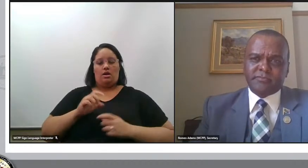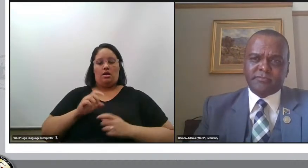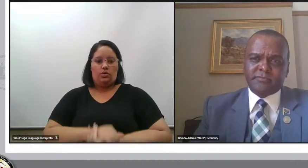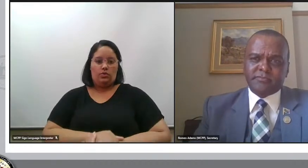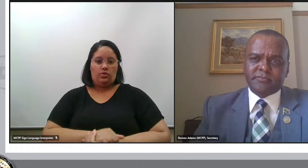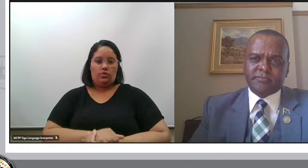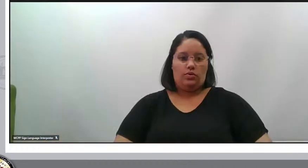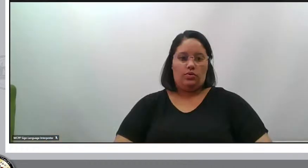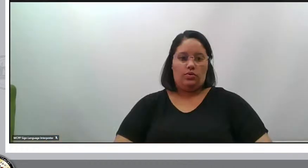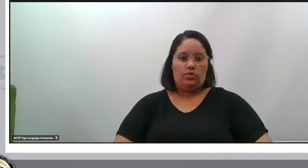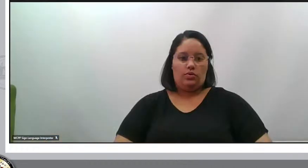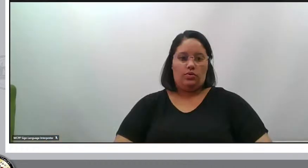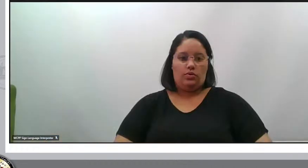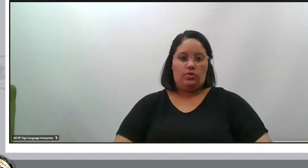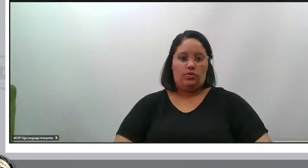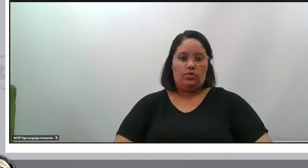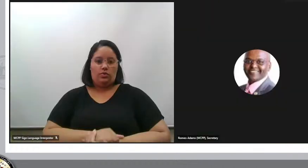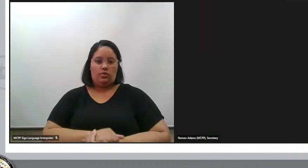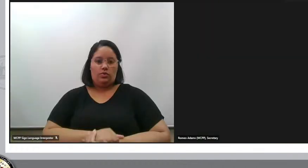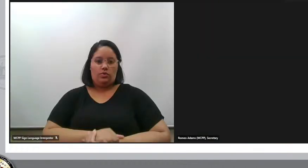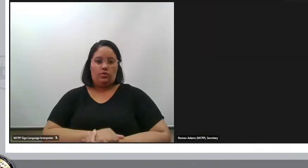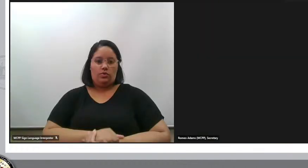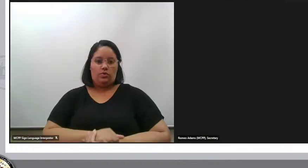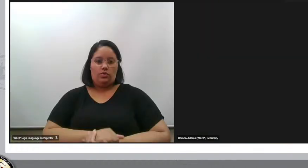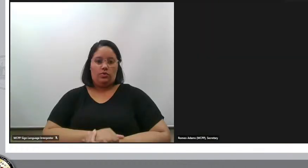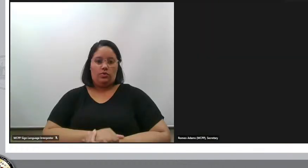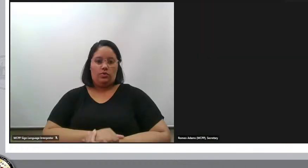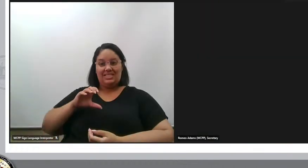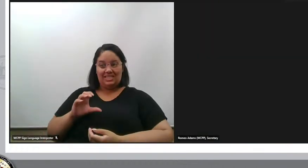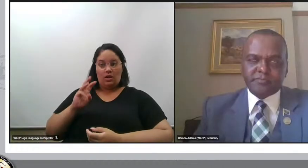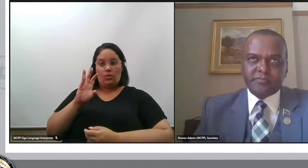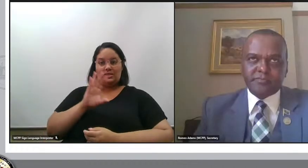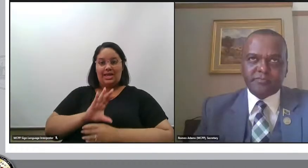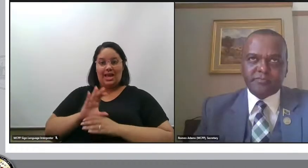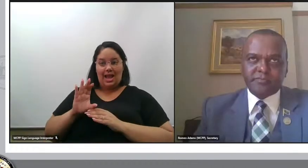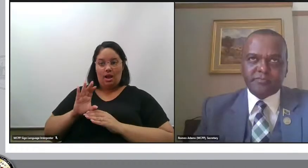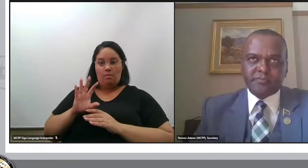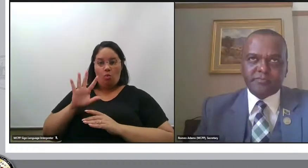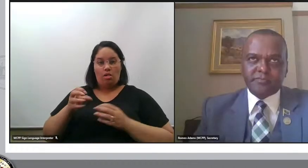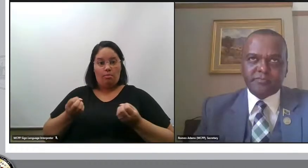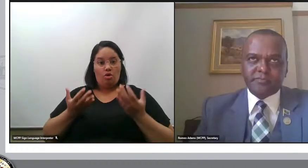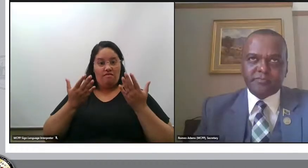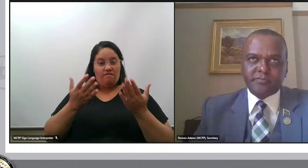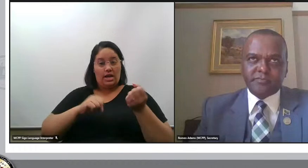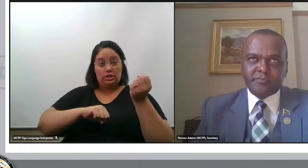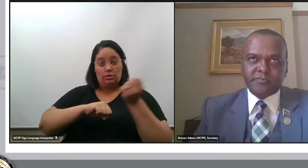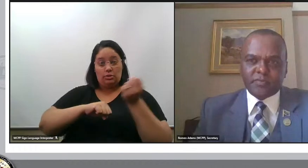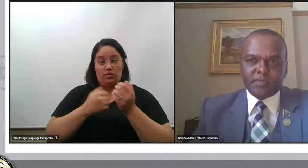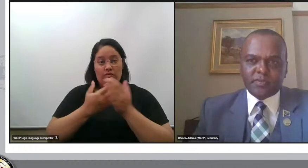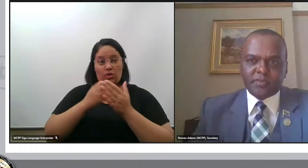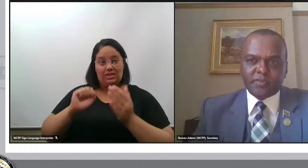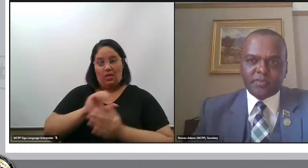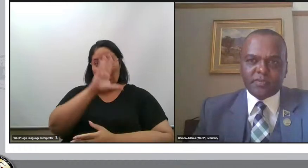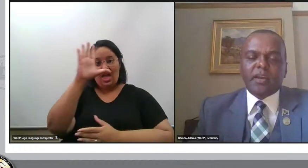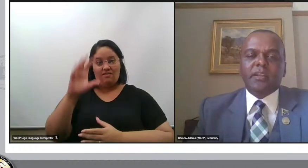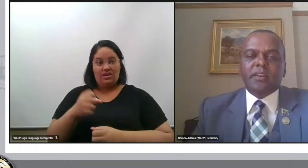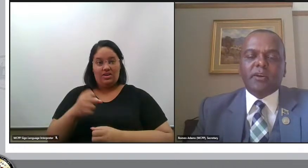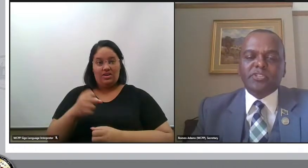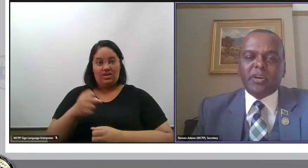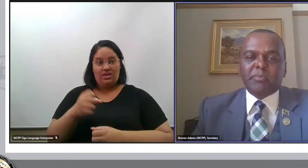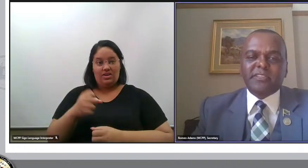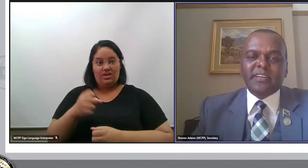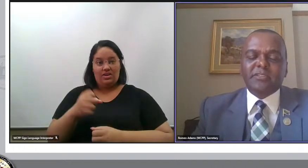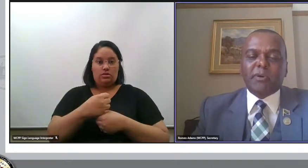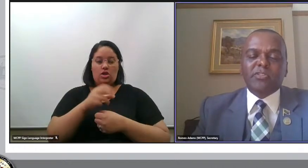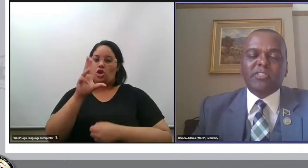And then, so just for clarity, is it the CPC that the Western Cape would be providing support to the South Africa delegation?